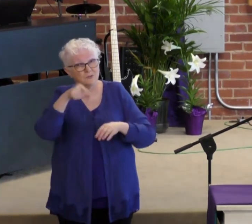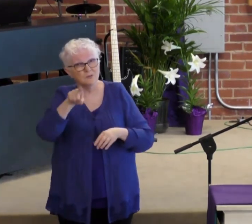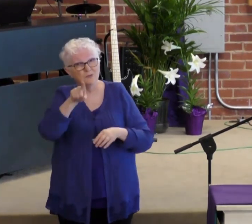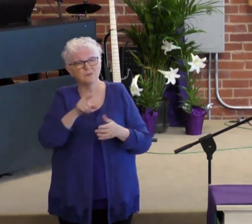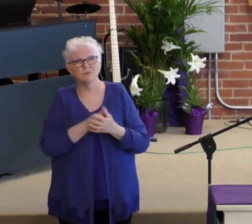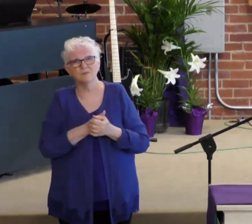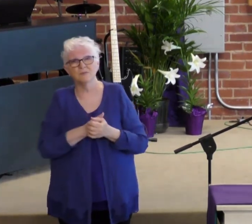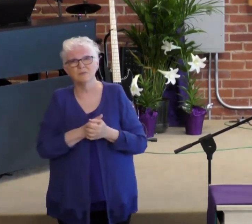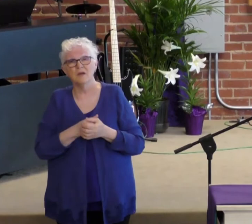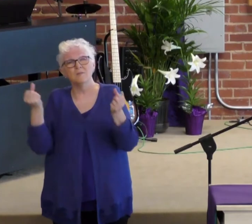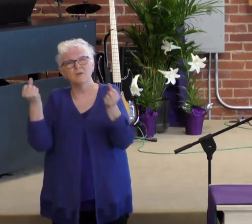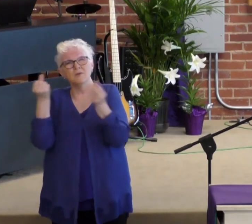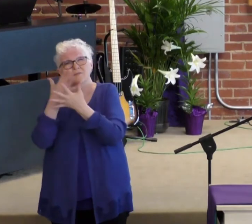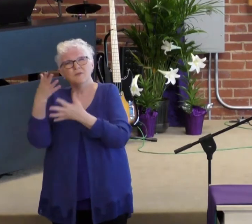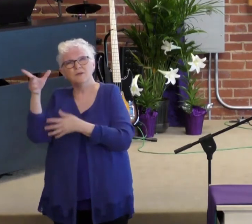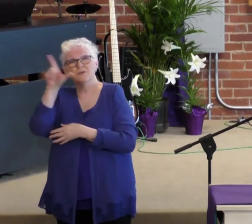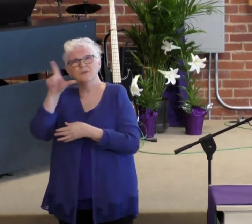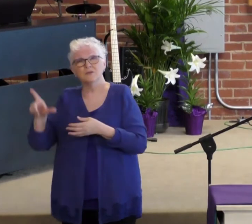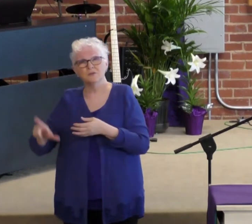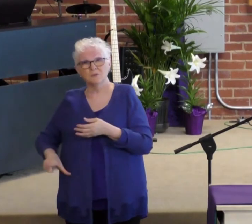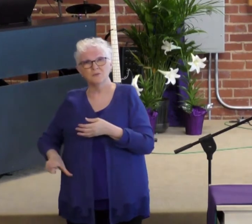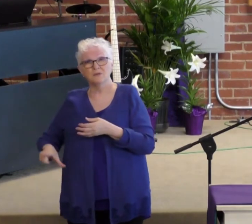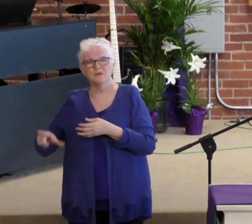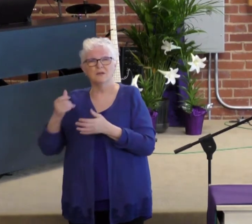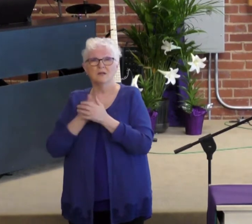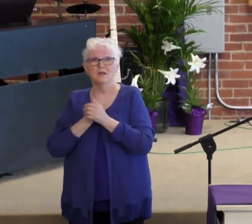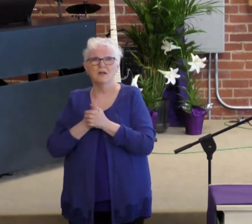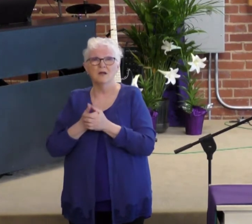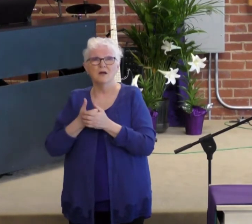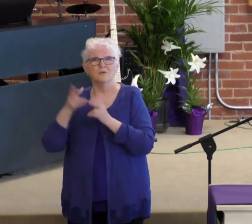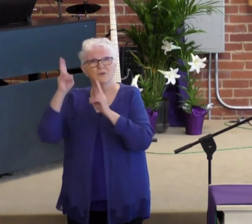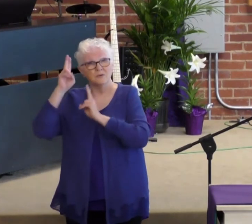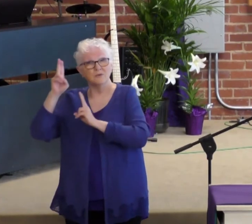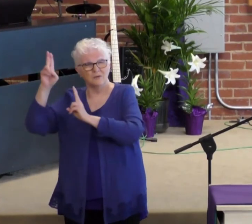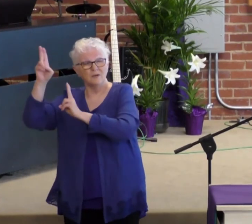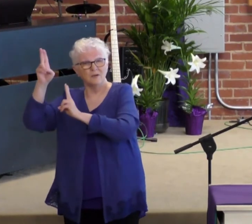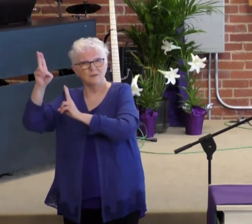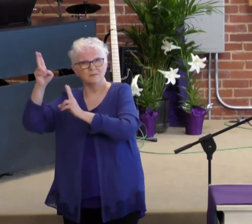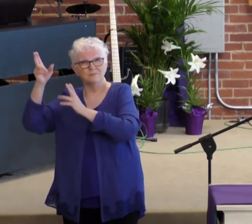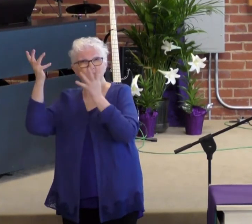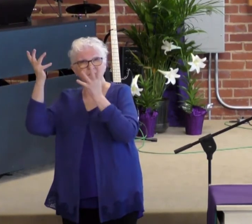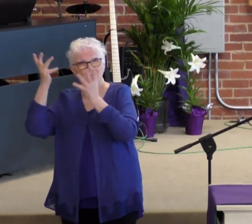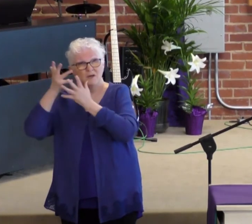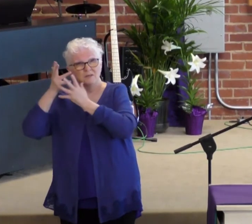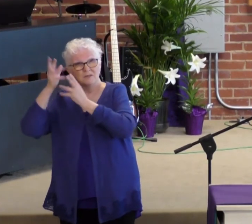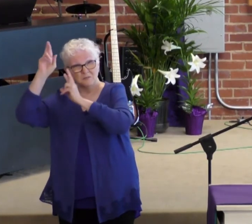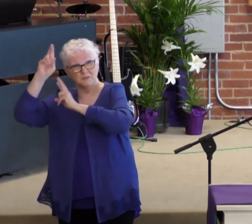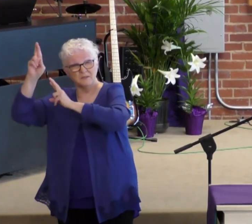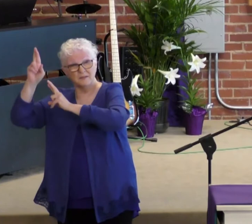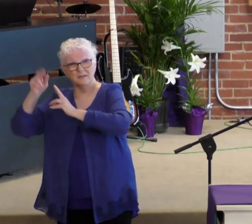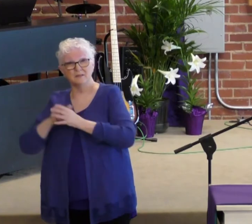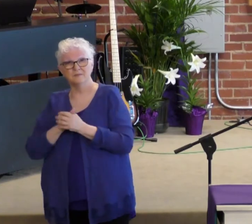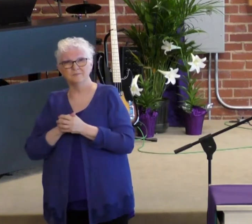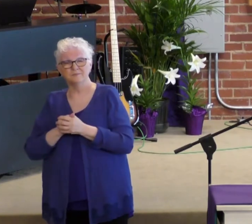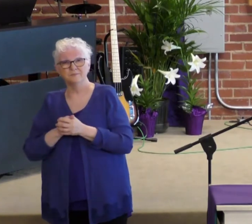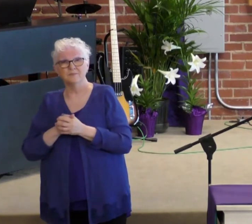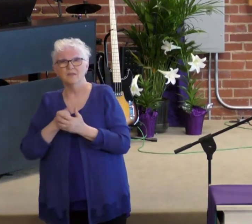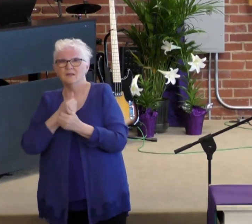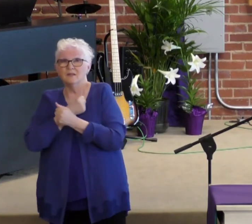But fear the Lord with a holy and awesome fear and respect. Trust the Lord. Love the Lord with all your